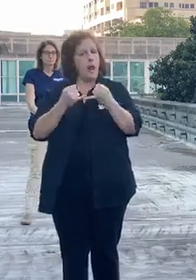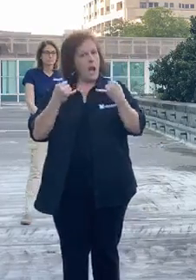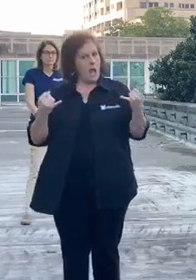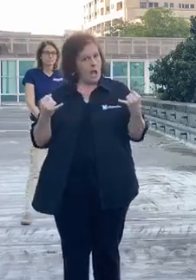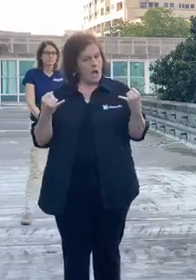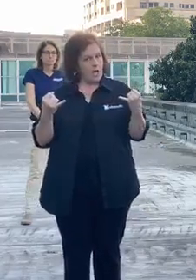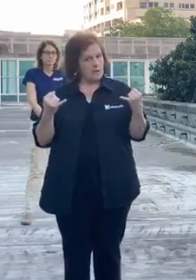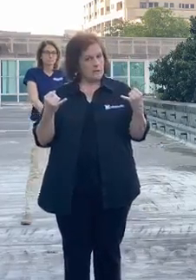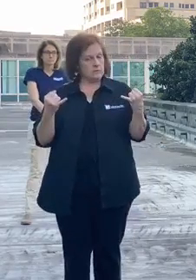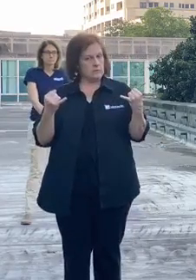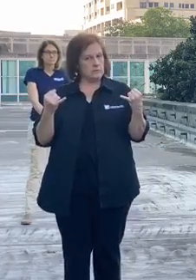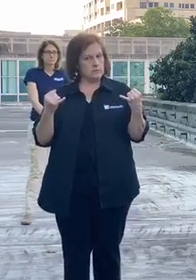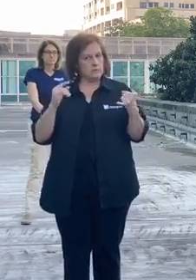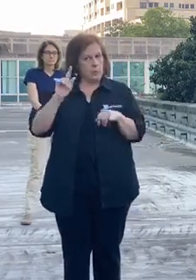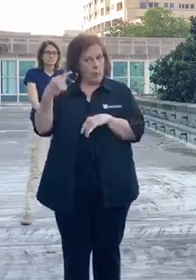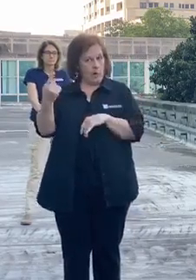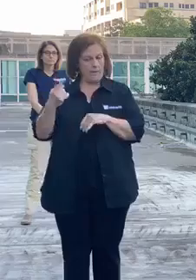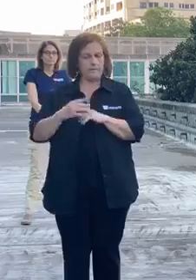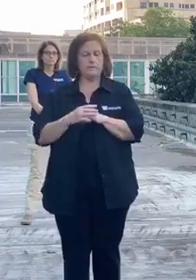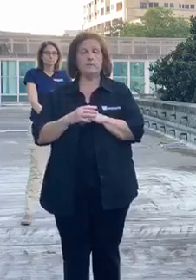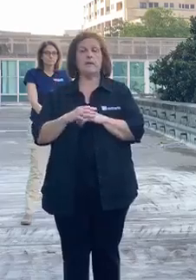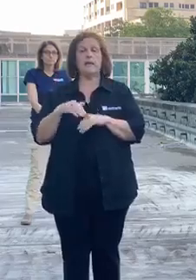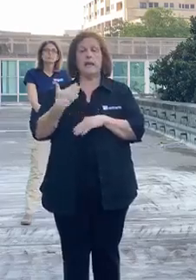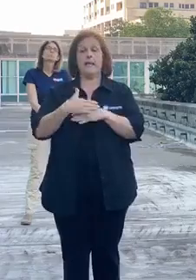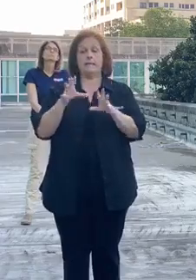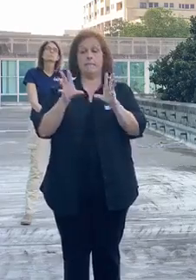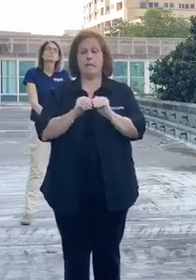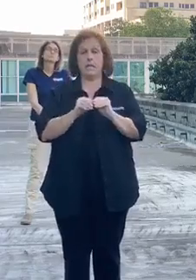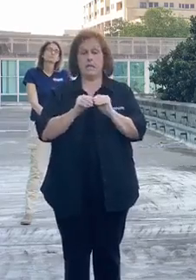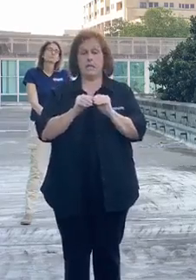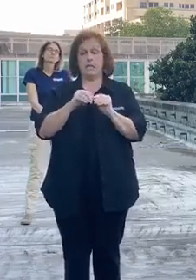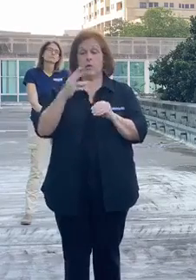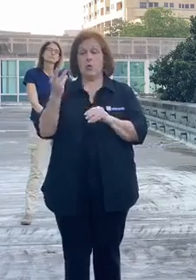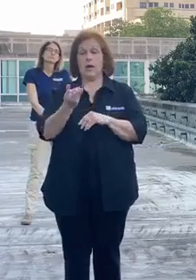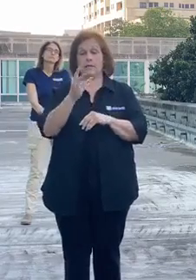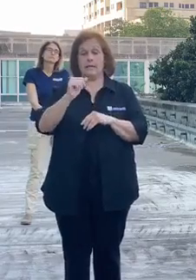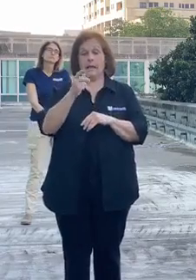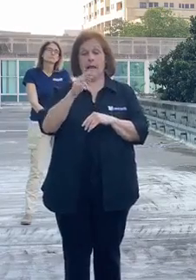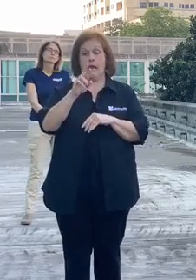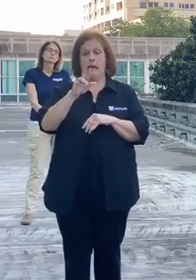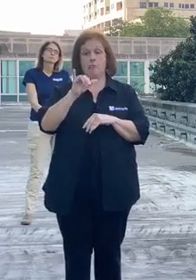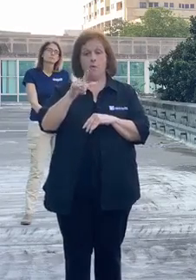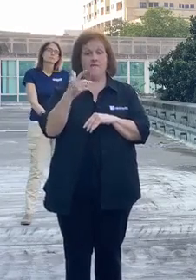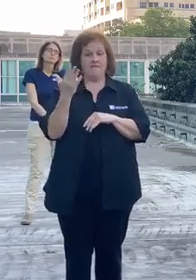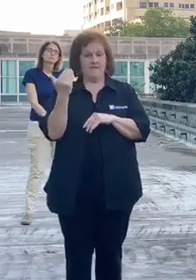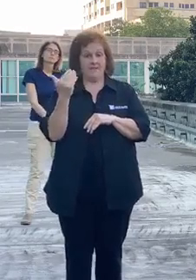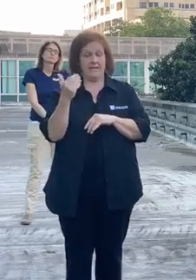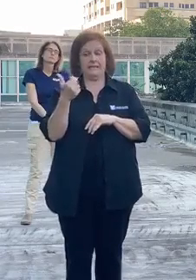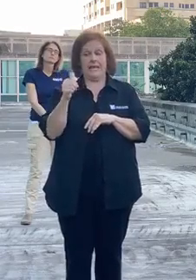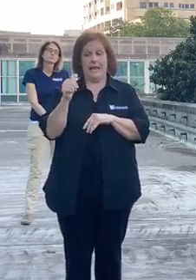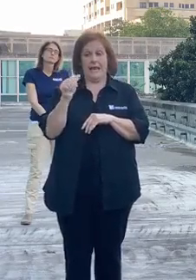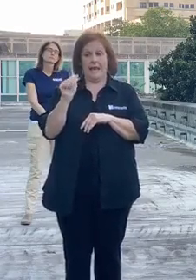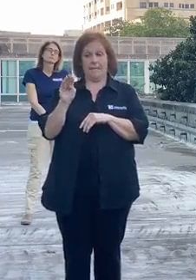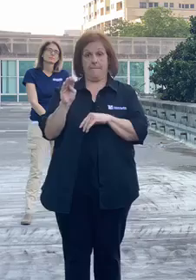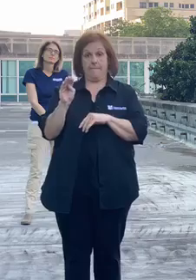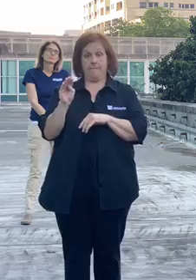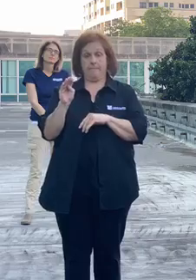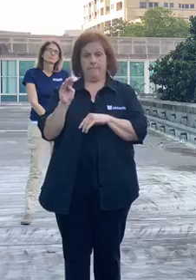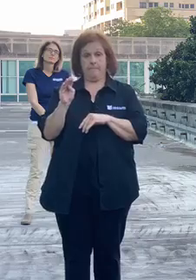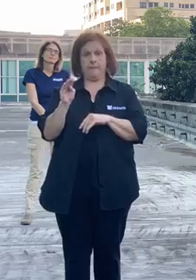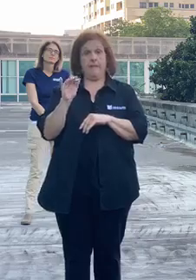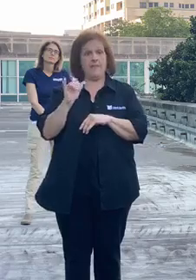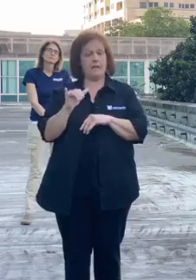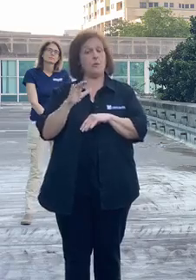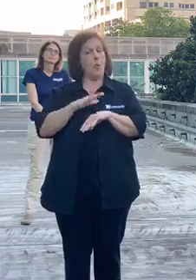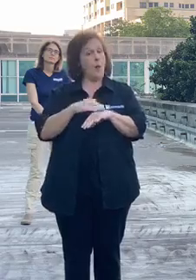be virtual council meetings. The next regular council meeting will be held Wednesday, April 15th at 10 in the morning. Once again,